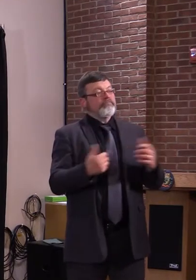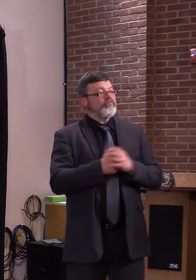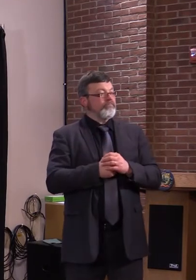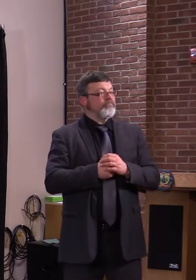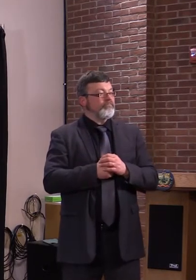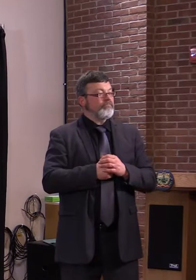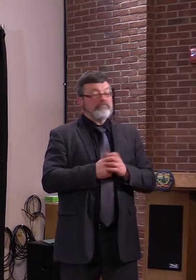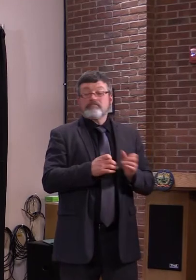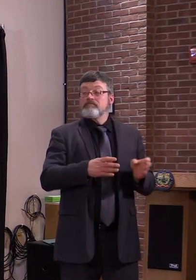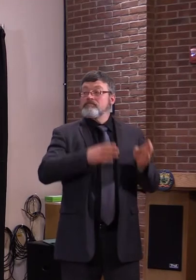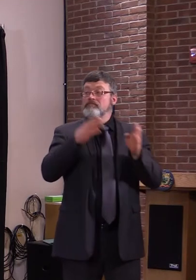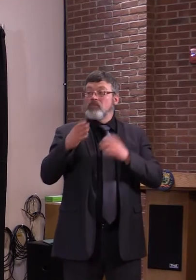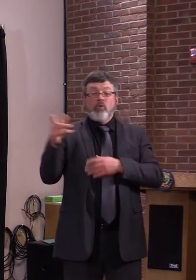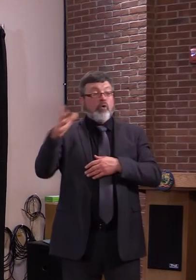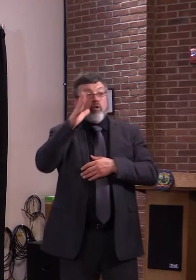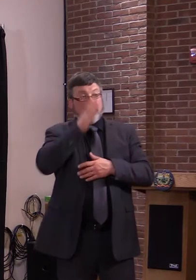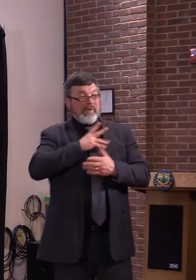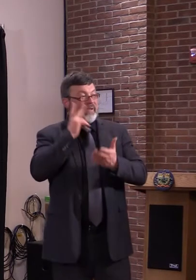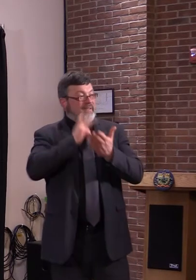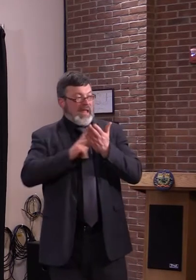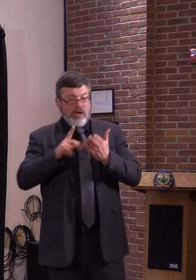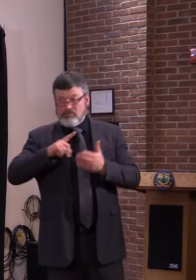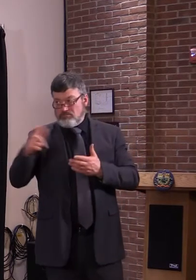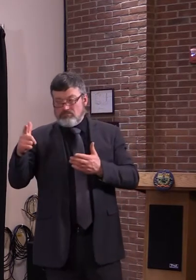Or Dr. Levine, one of the two or both?